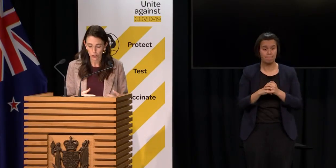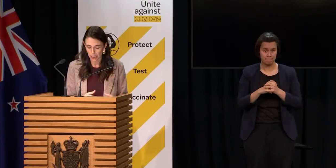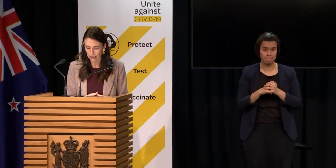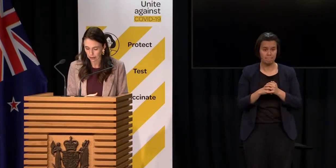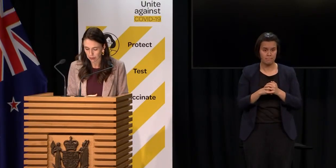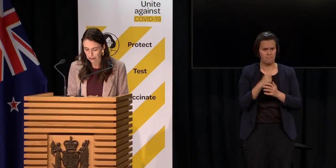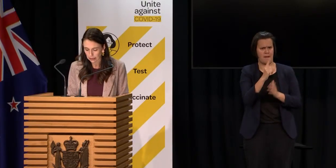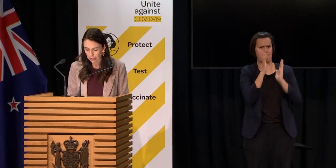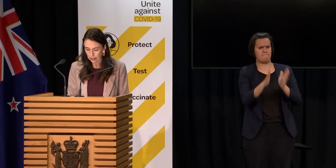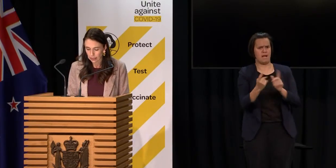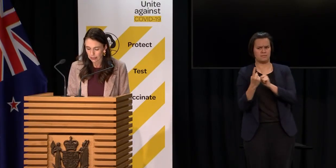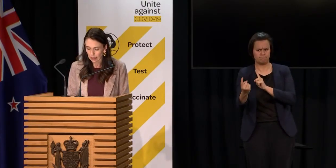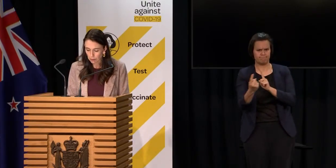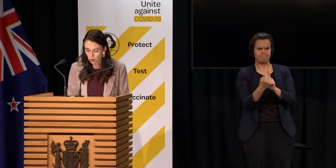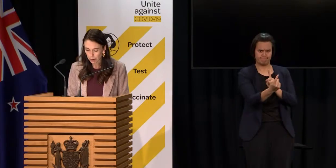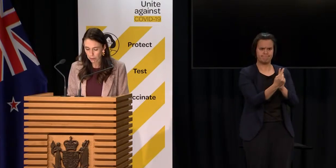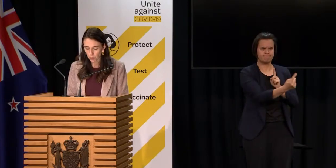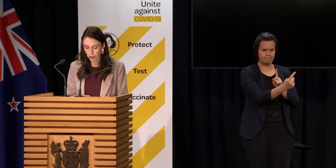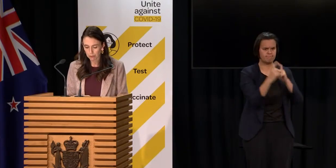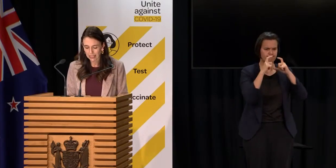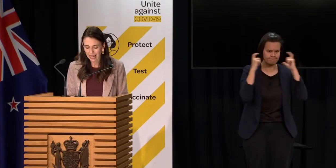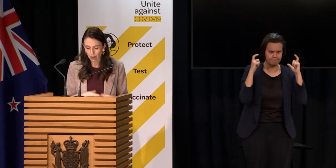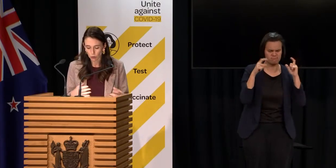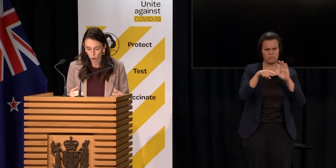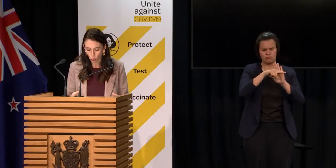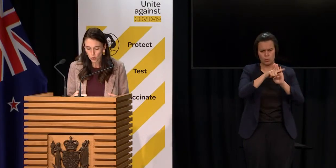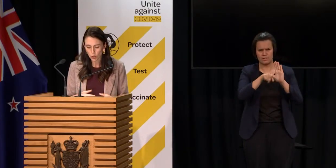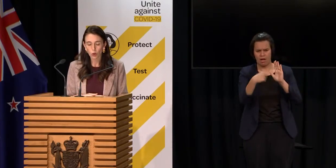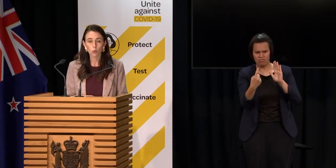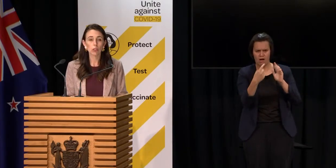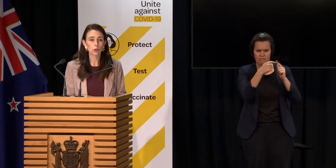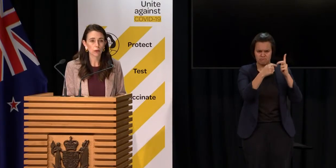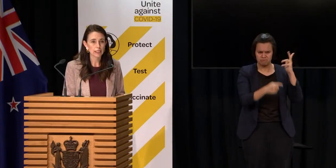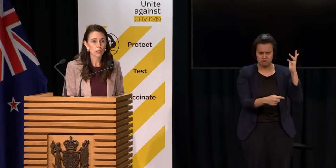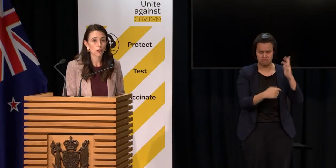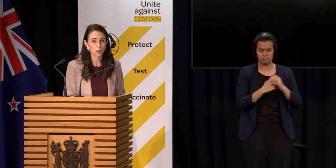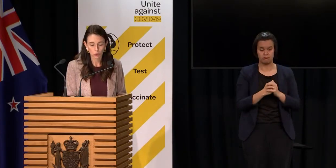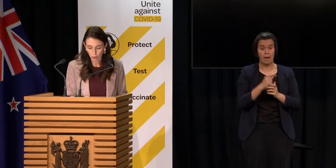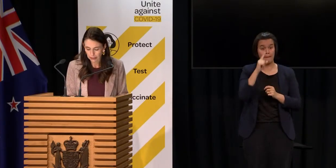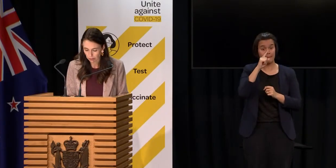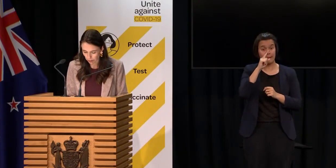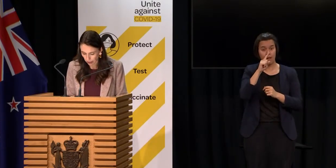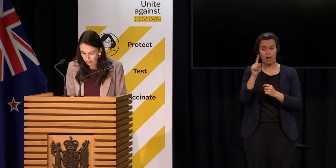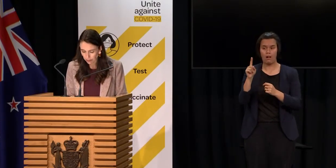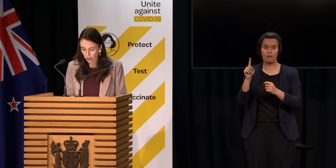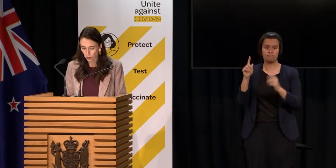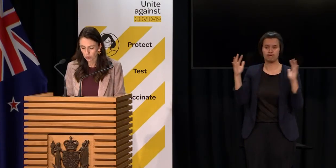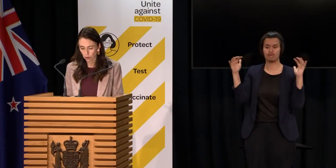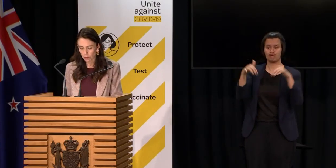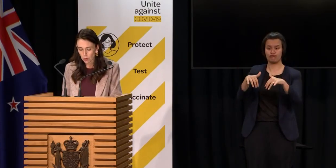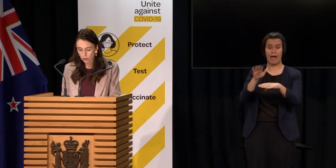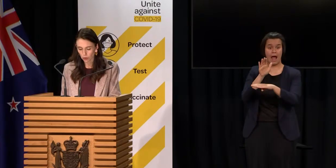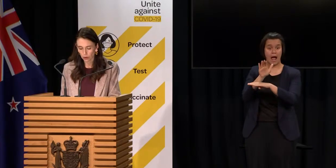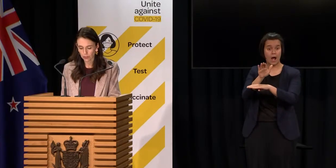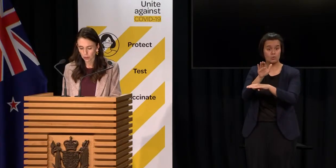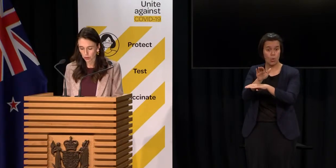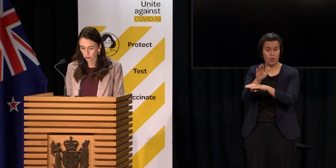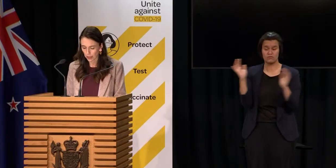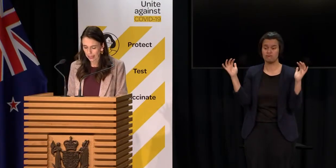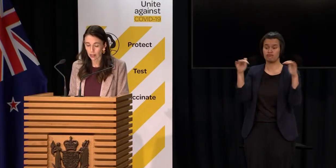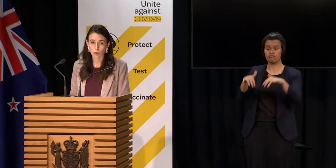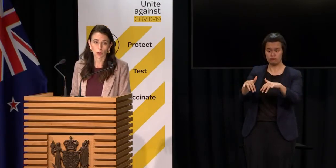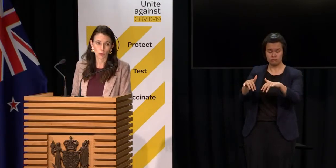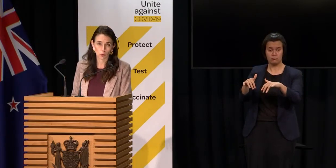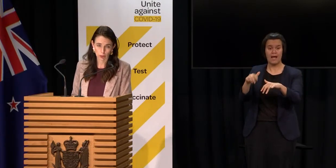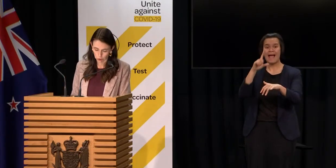and associated limits. The number of people who can meet outdoors will increase to 25 with the removal of the